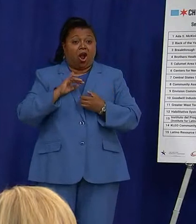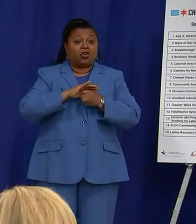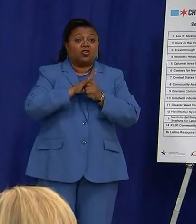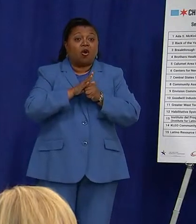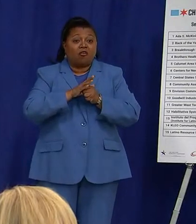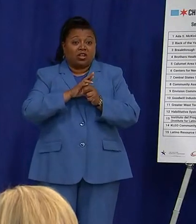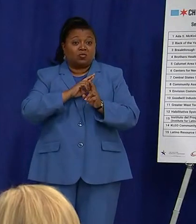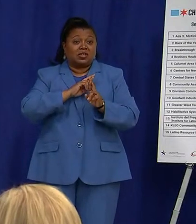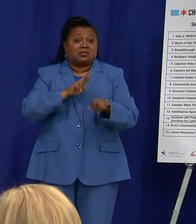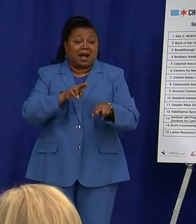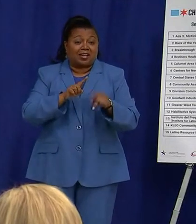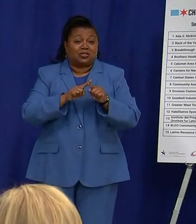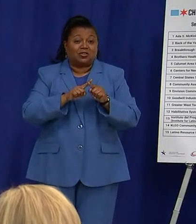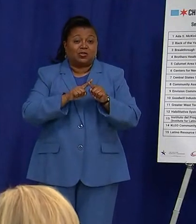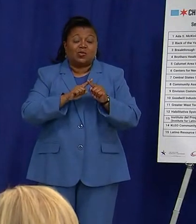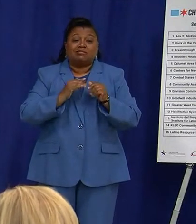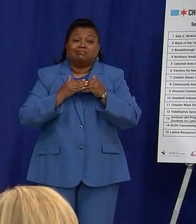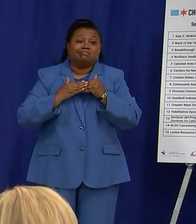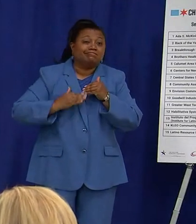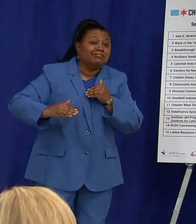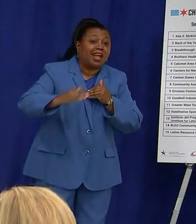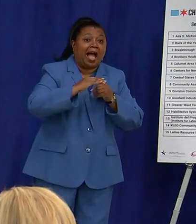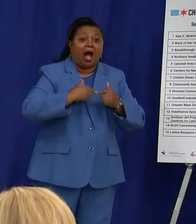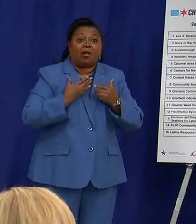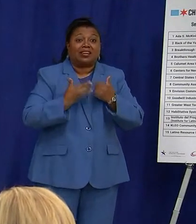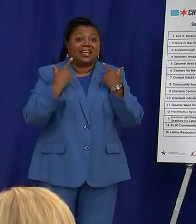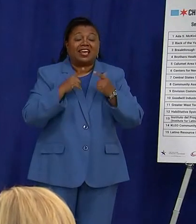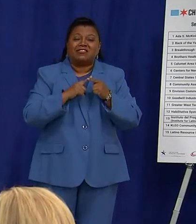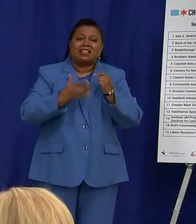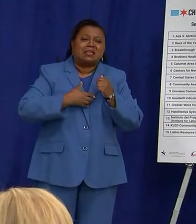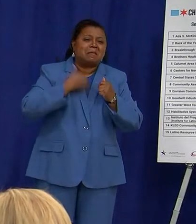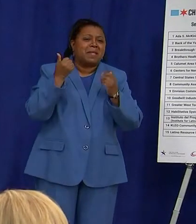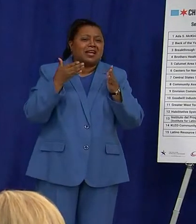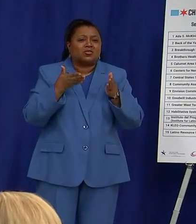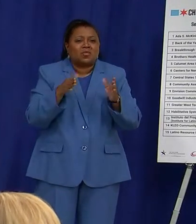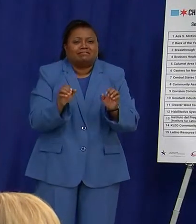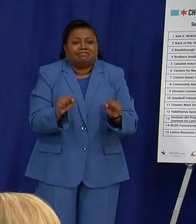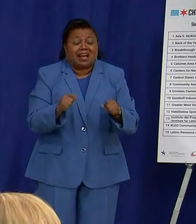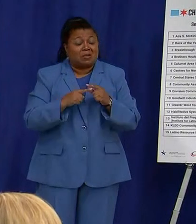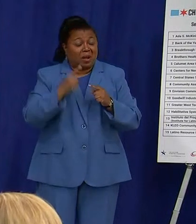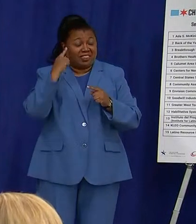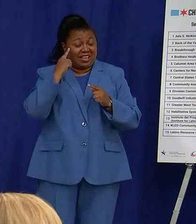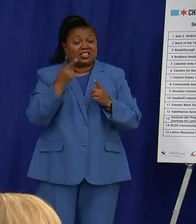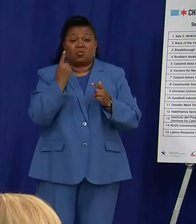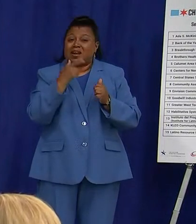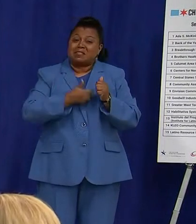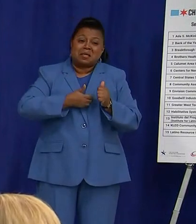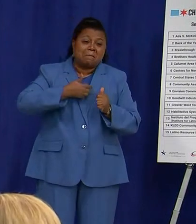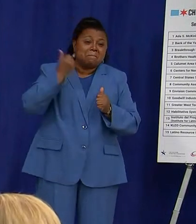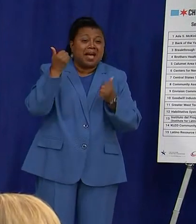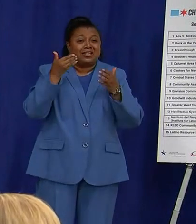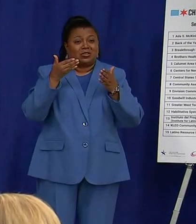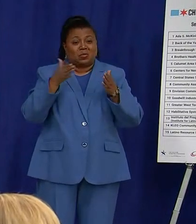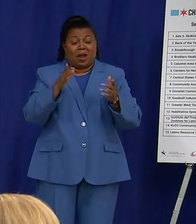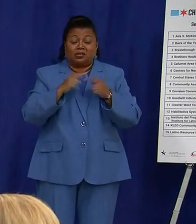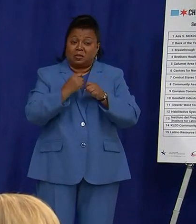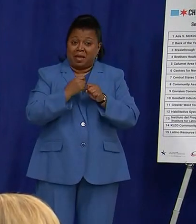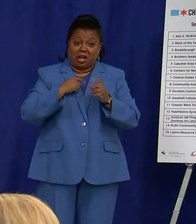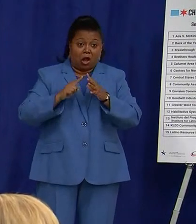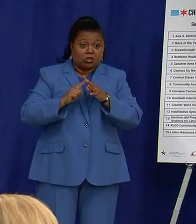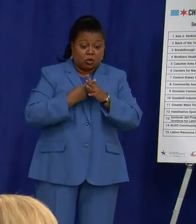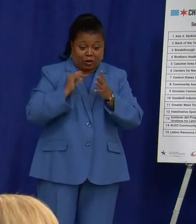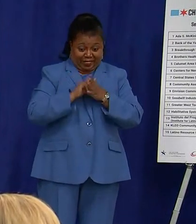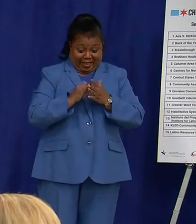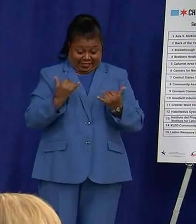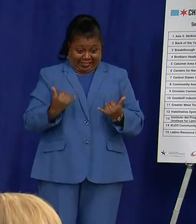COVID response to outlive COVID in all of the best ways, and we think this is one of the best ways to make a start